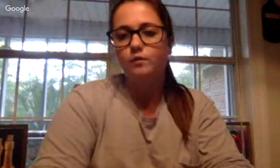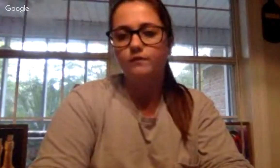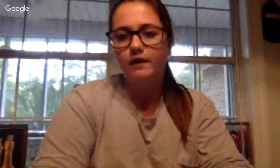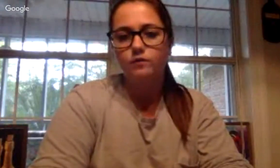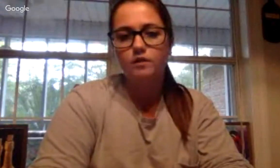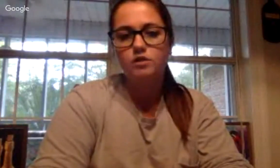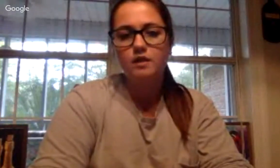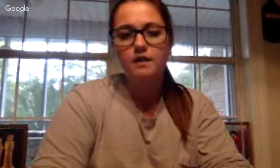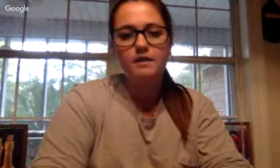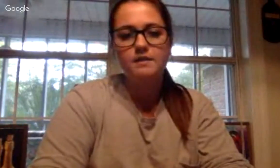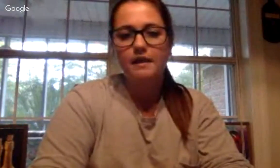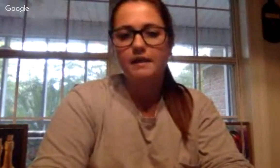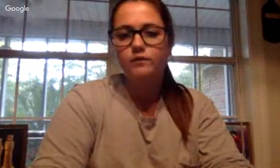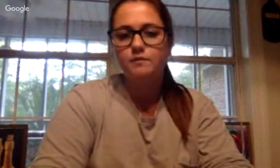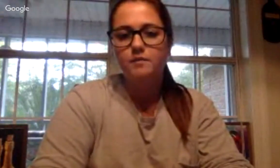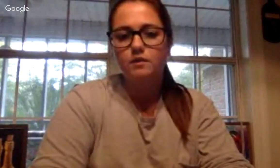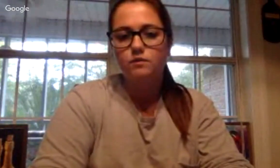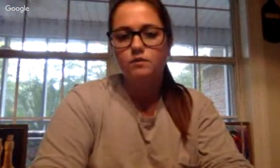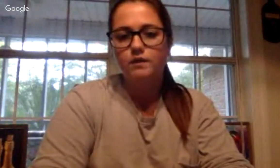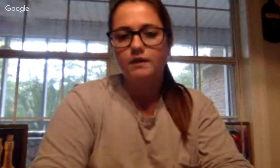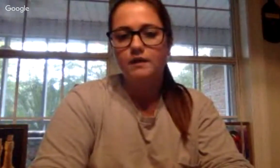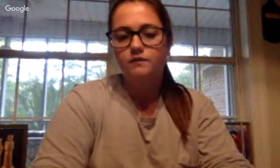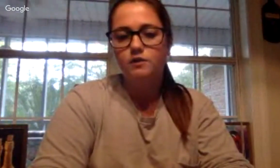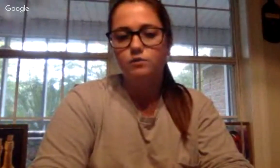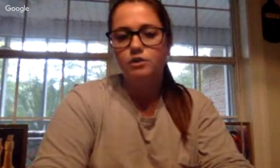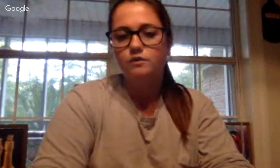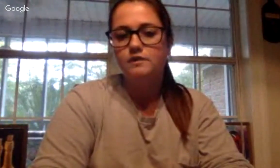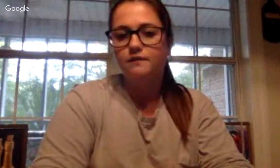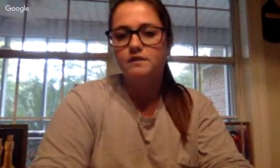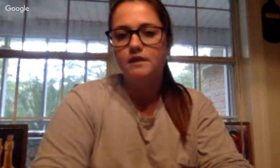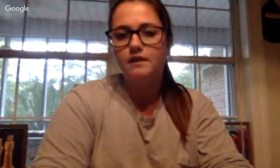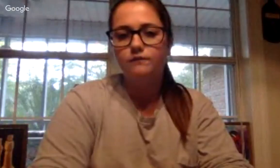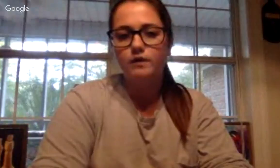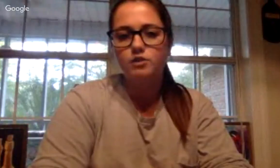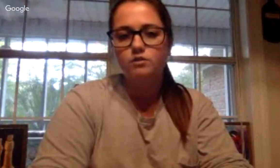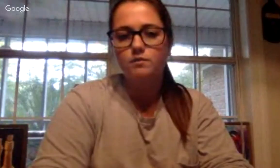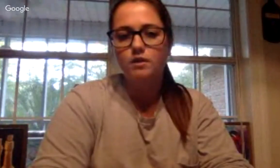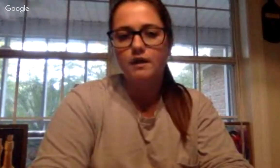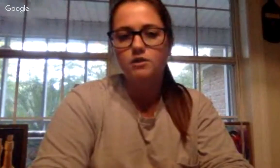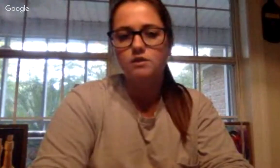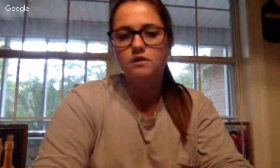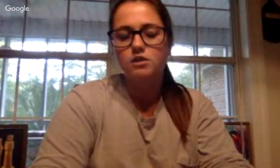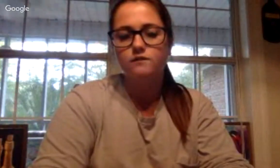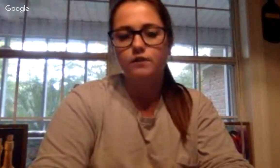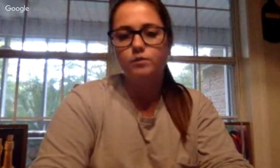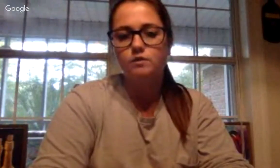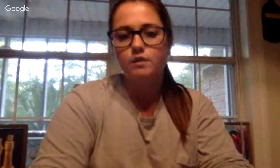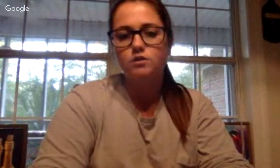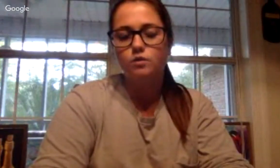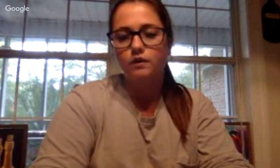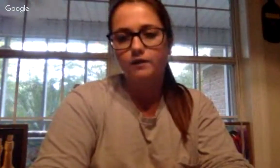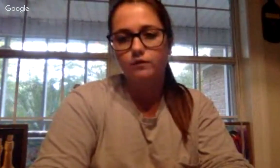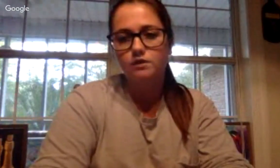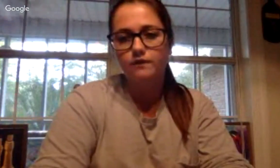of language. Sign language may be used when an individual shows deficit in functional communication, such as verbal speech or language